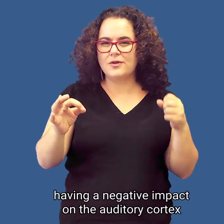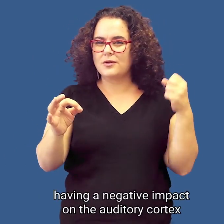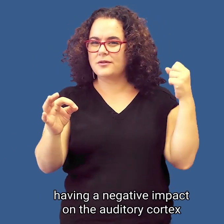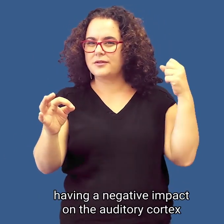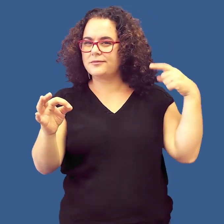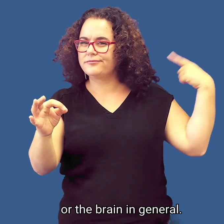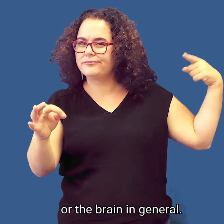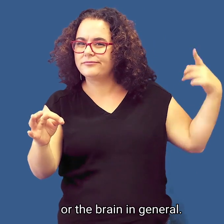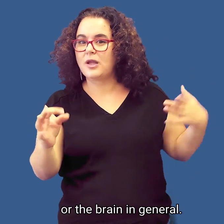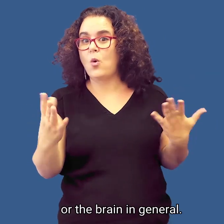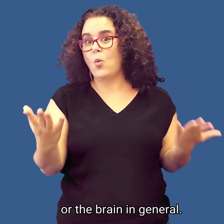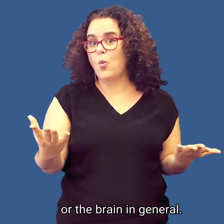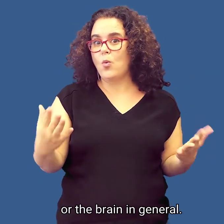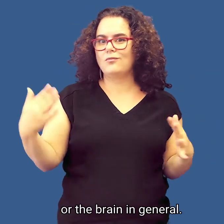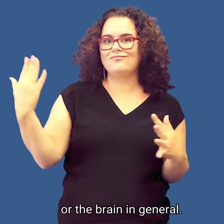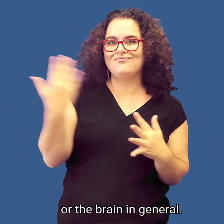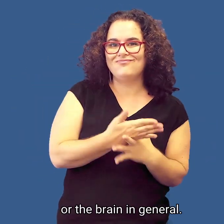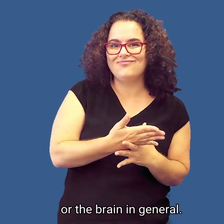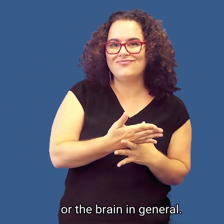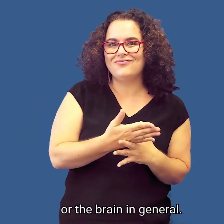cortex or the brain in general.